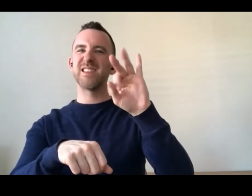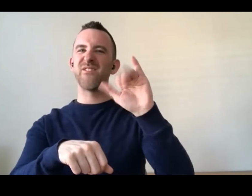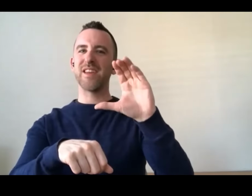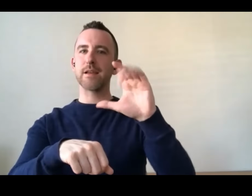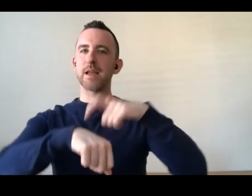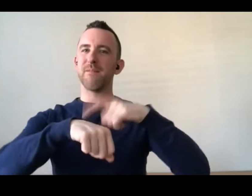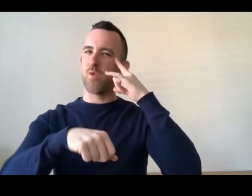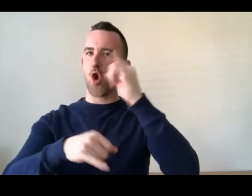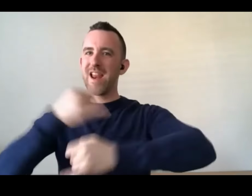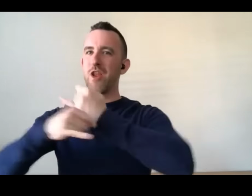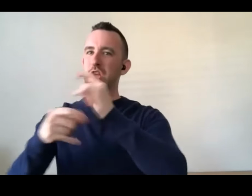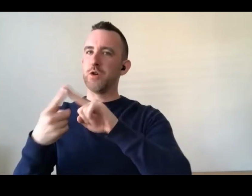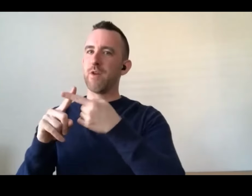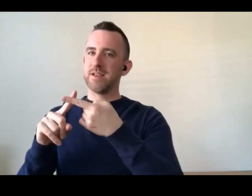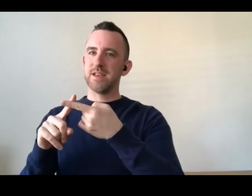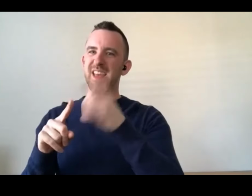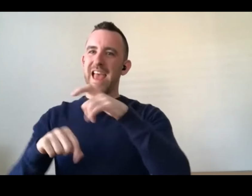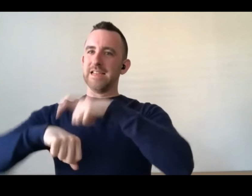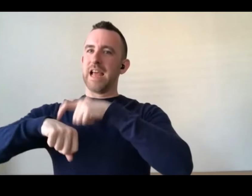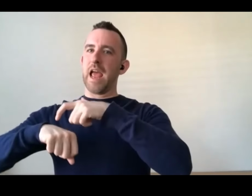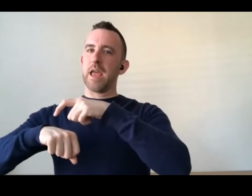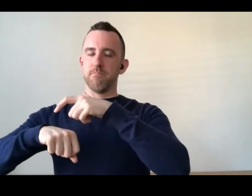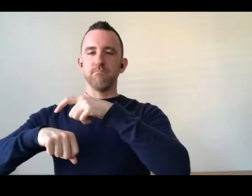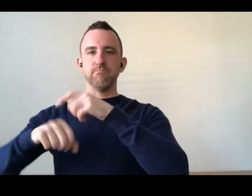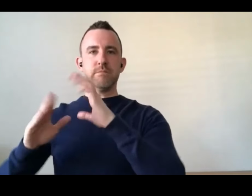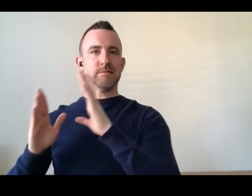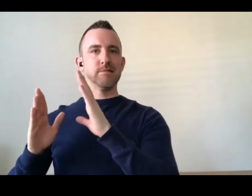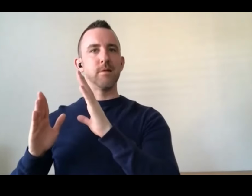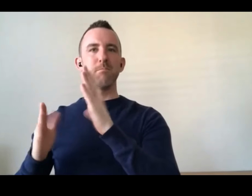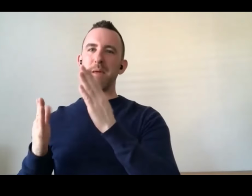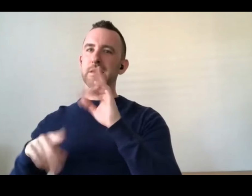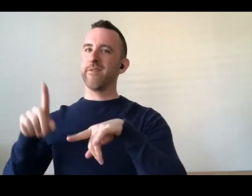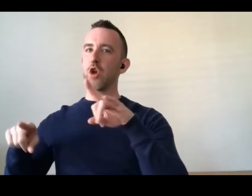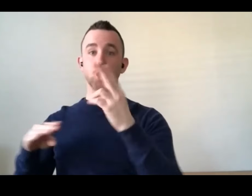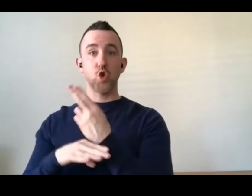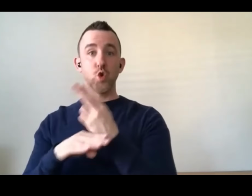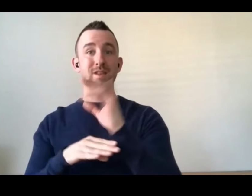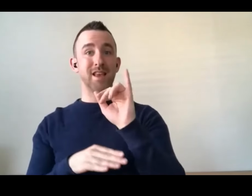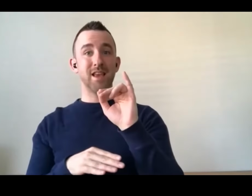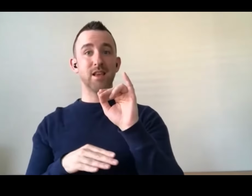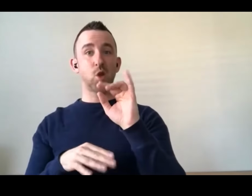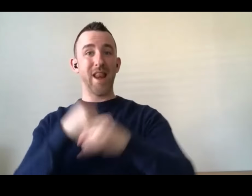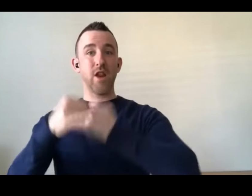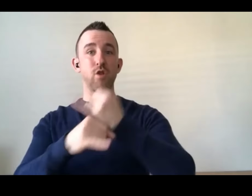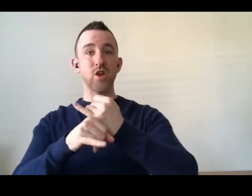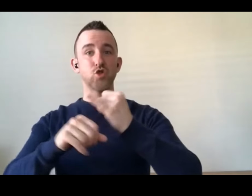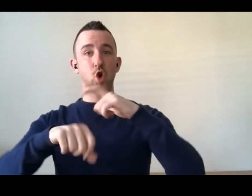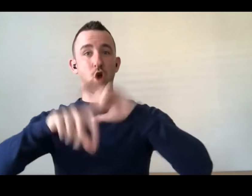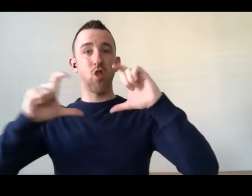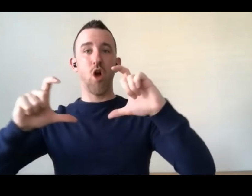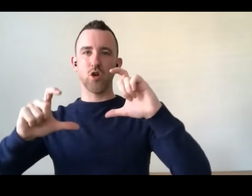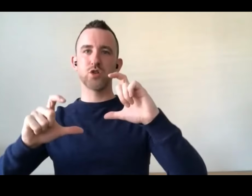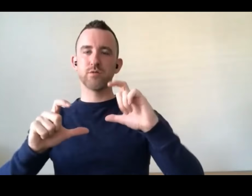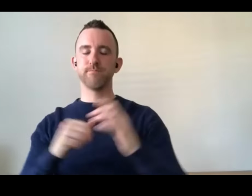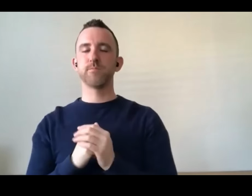our international friends, that time zone may vary. So make sure that you use an international clock to find out when that is for you. But the